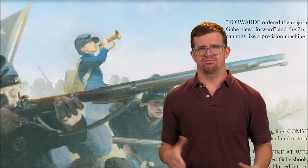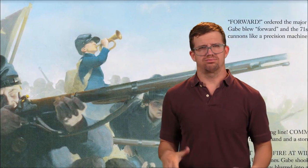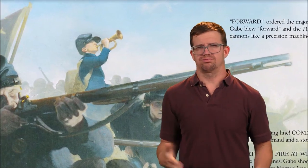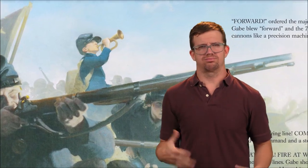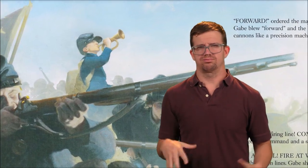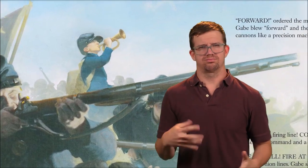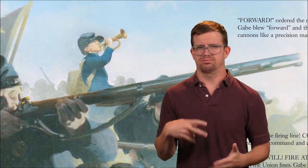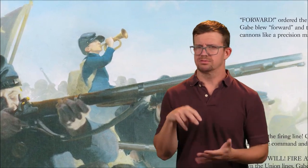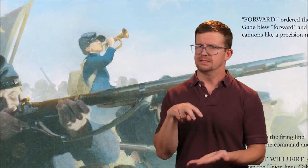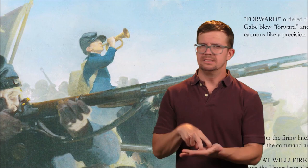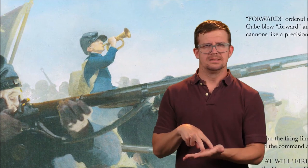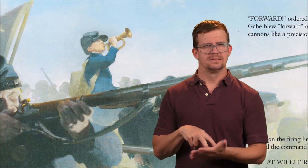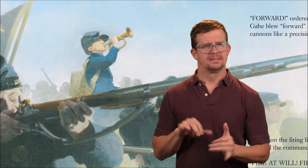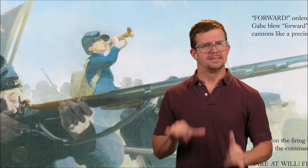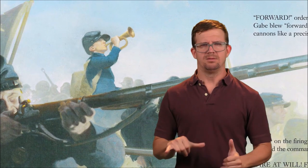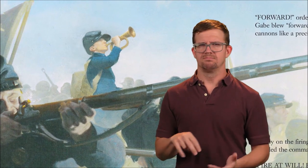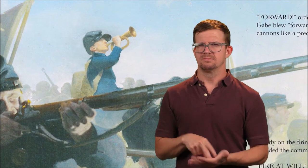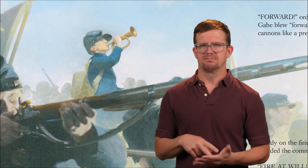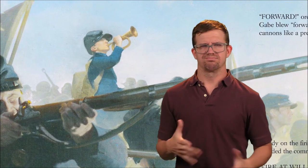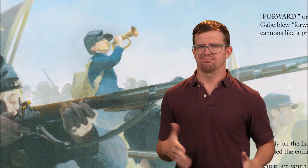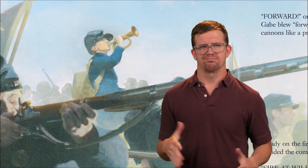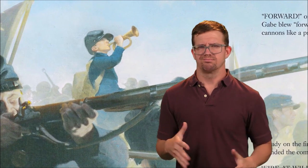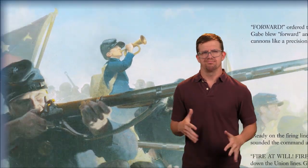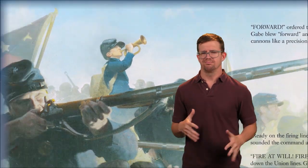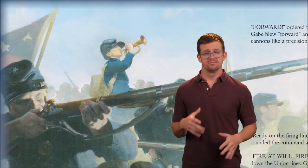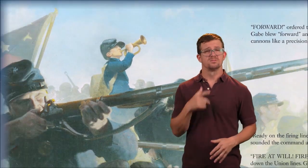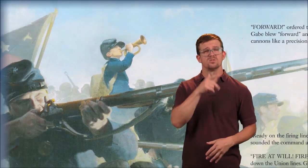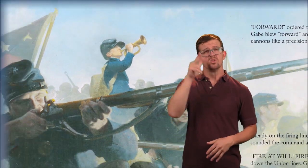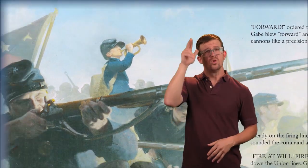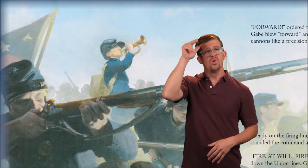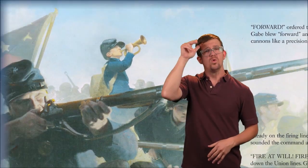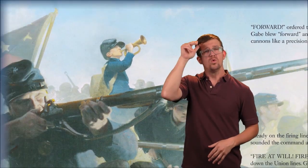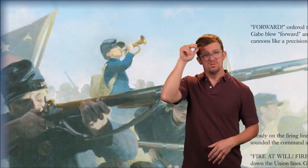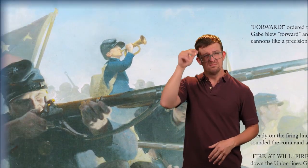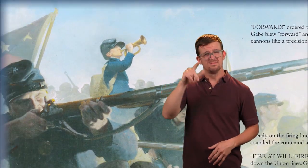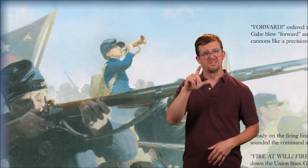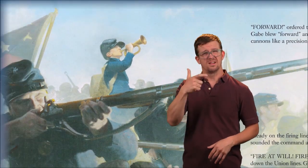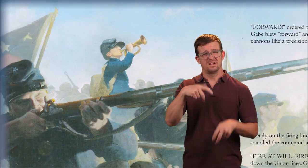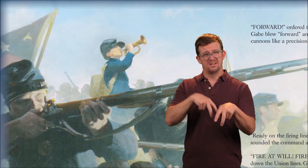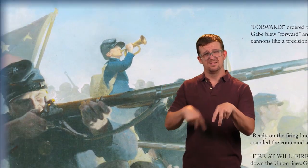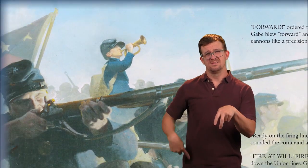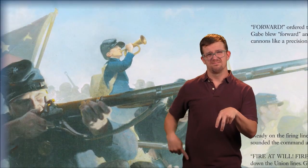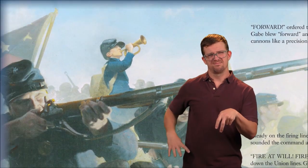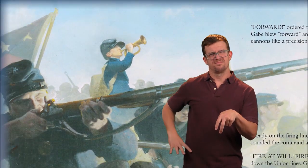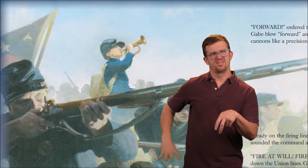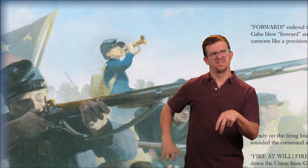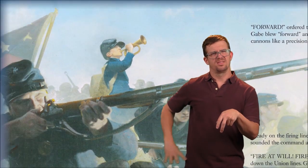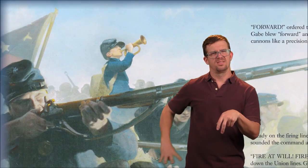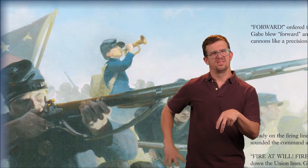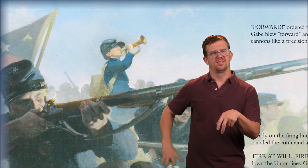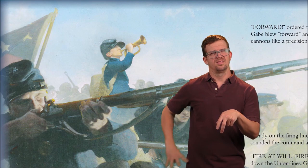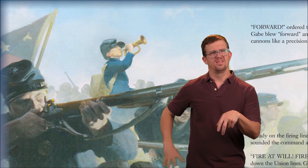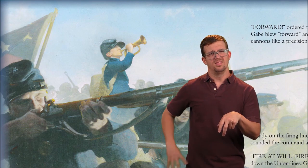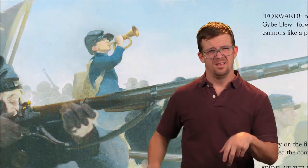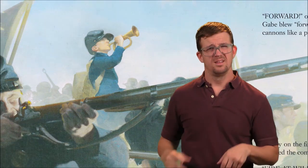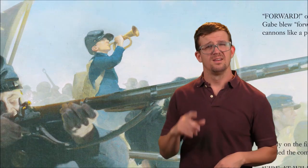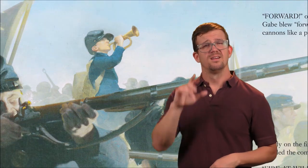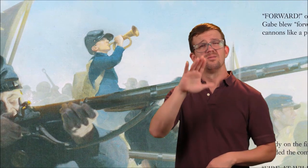Gabe shook, yet stayed on his feet. Blood streamed down Lancer's leg.